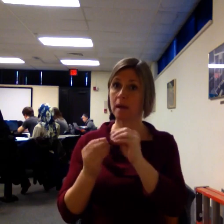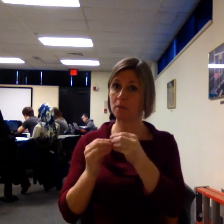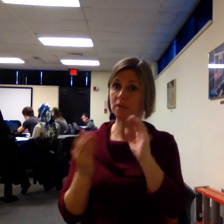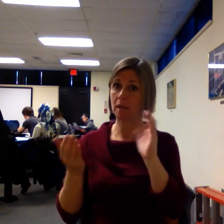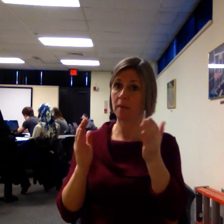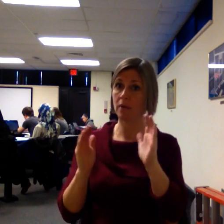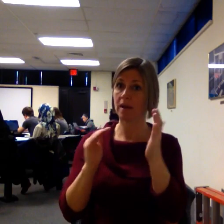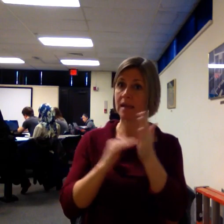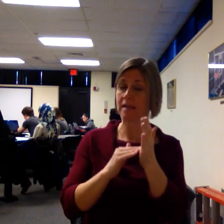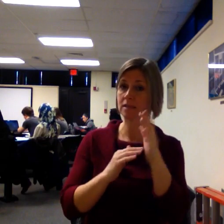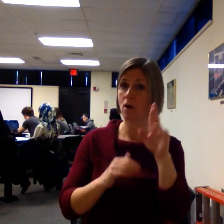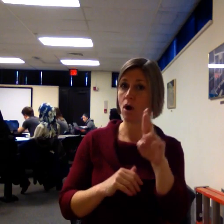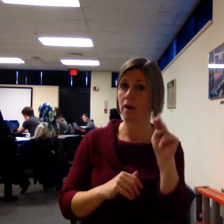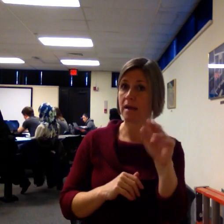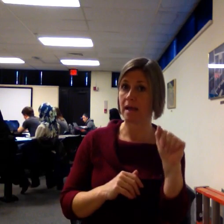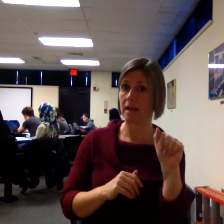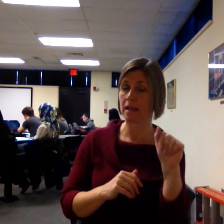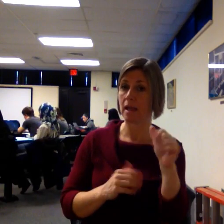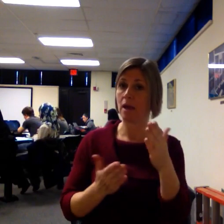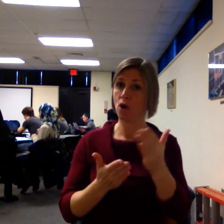using earnings before tax.